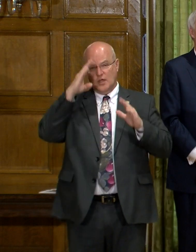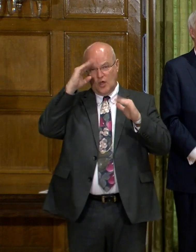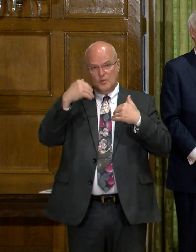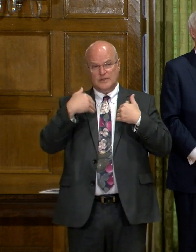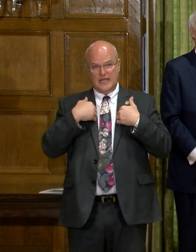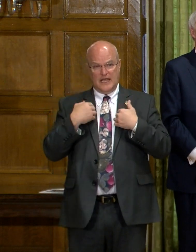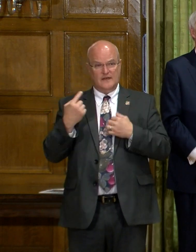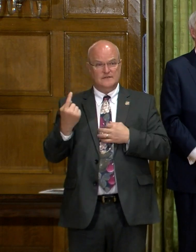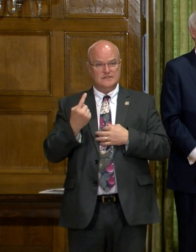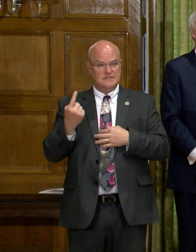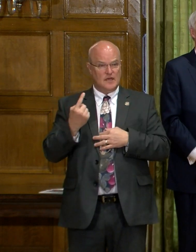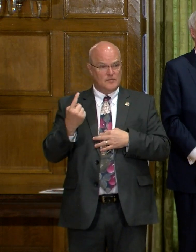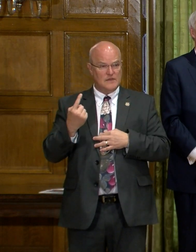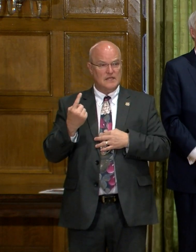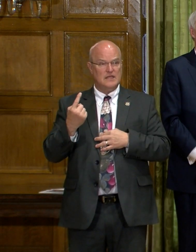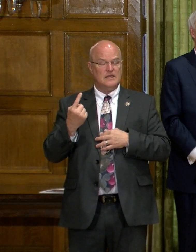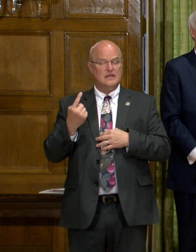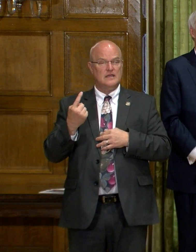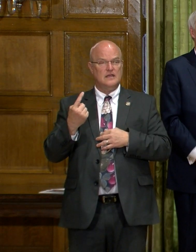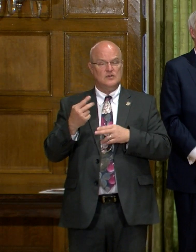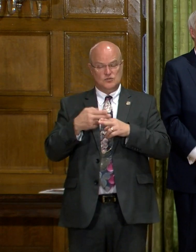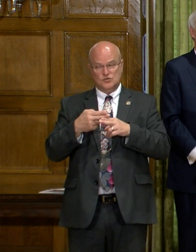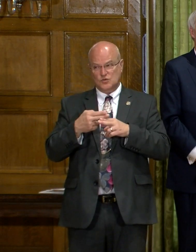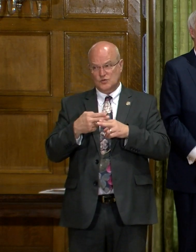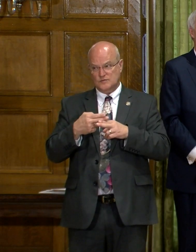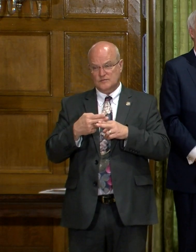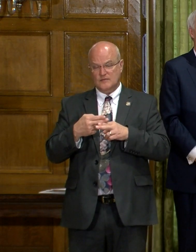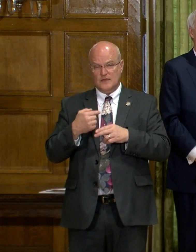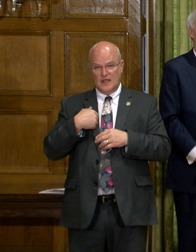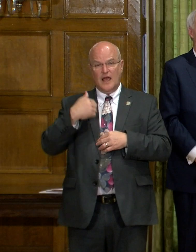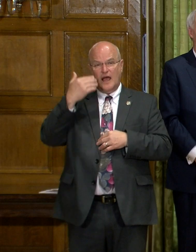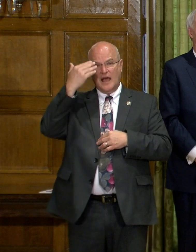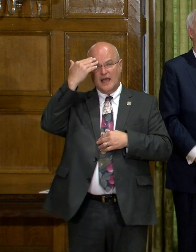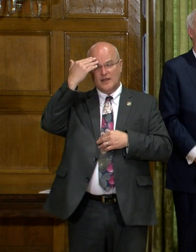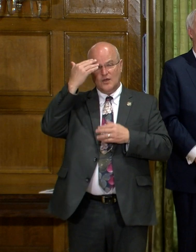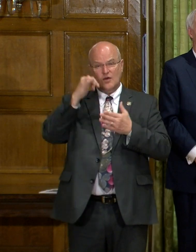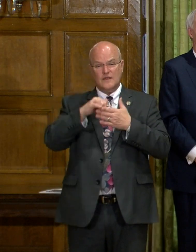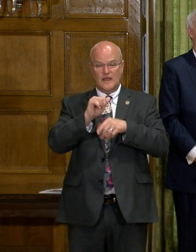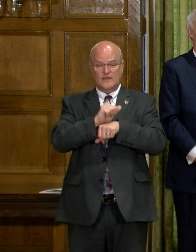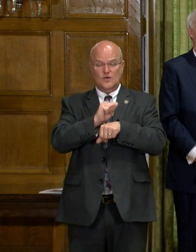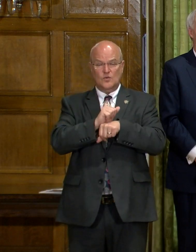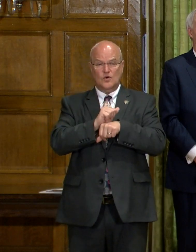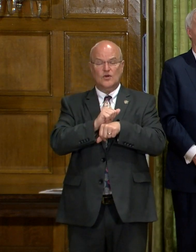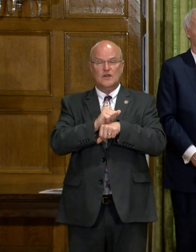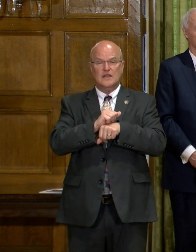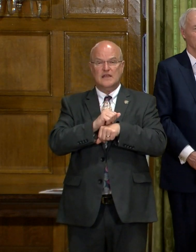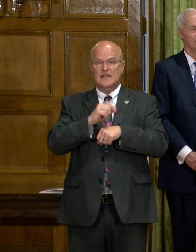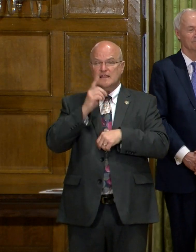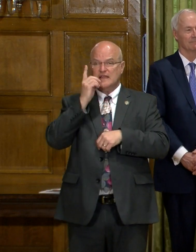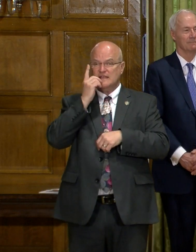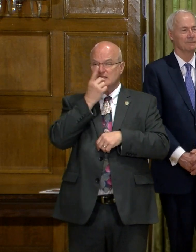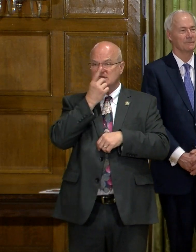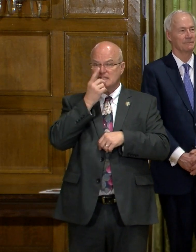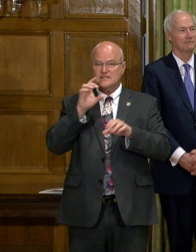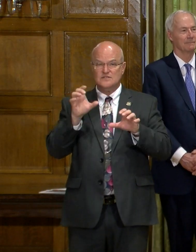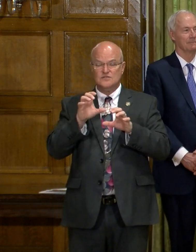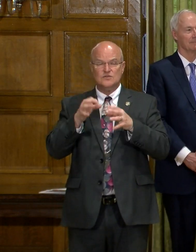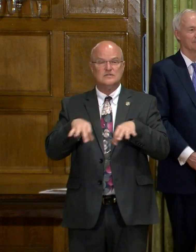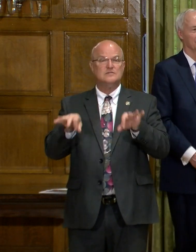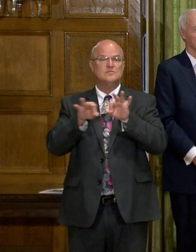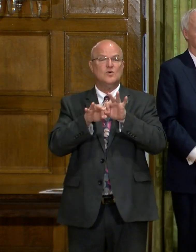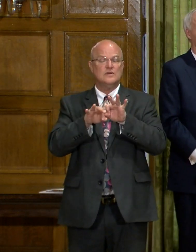have something fairly soon. I know that the work that dentists do is very